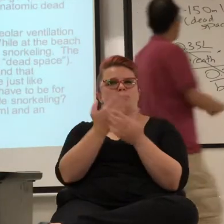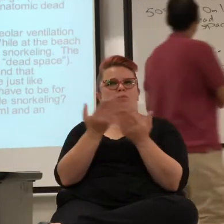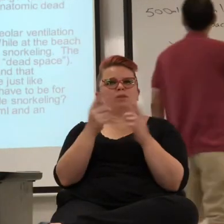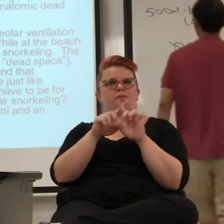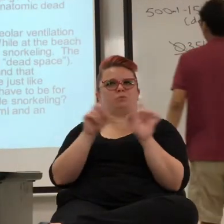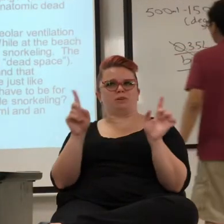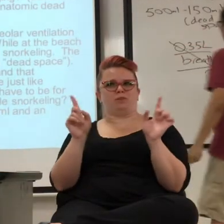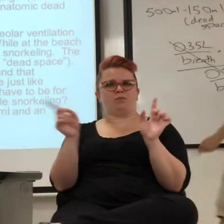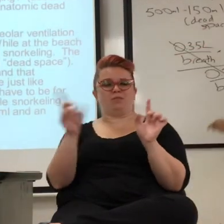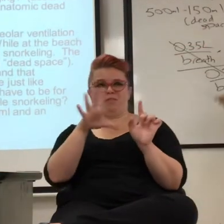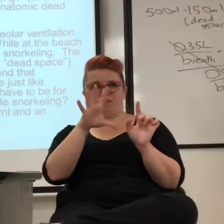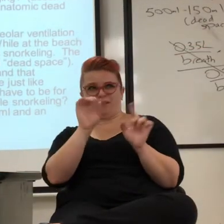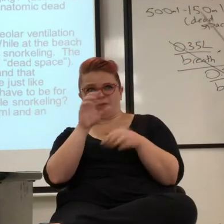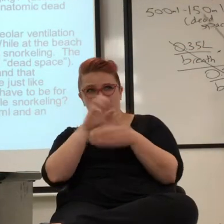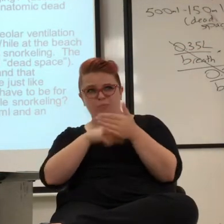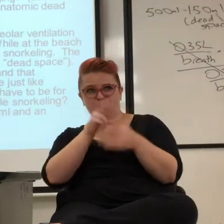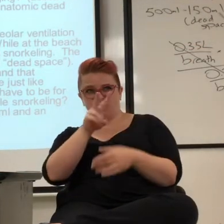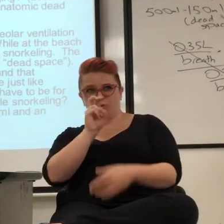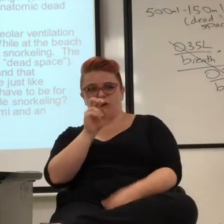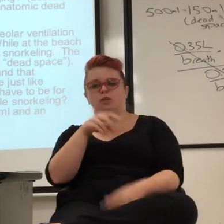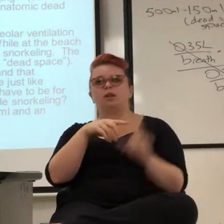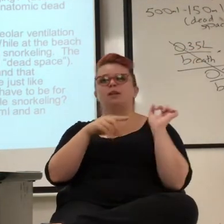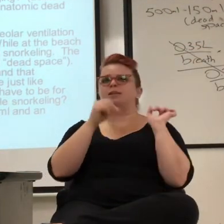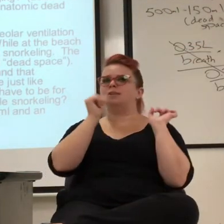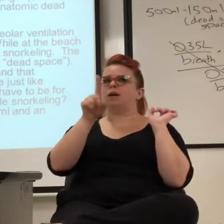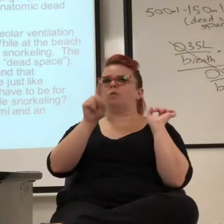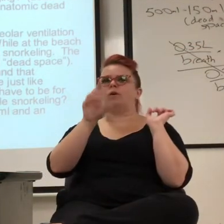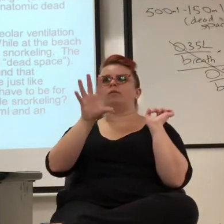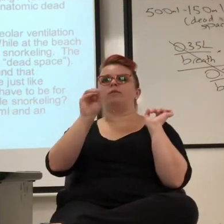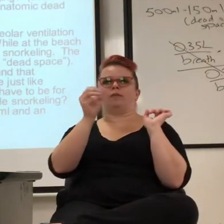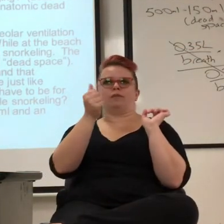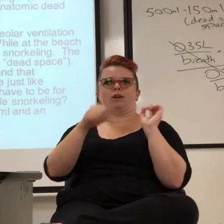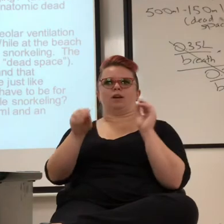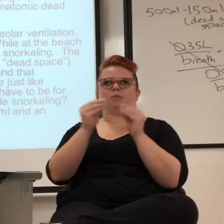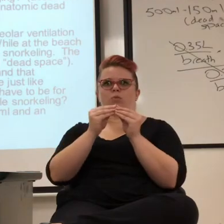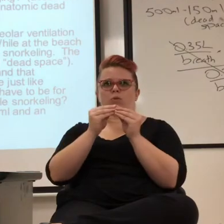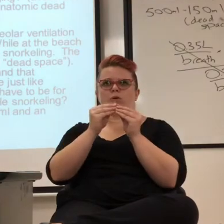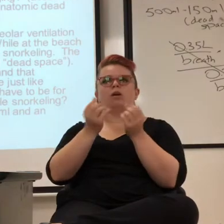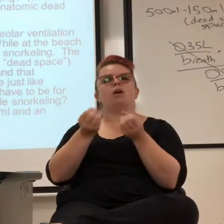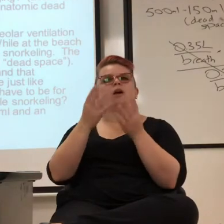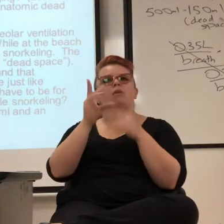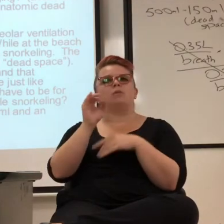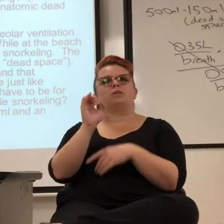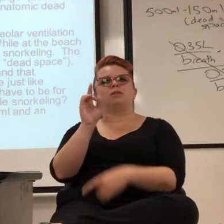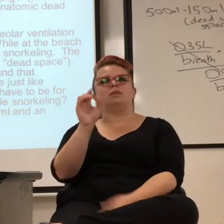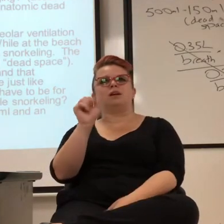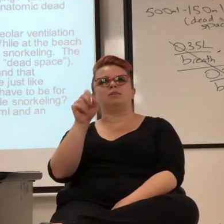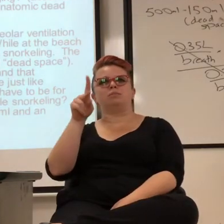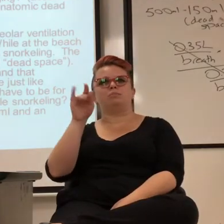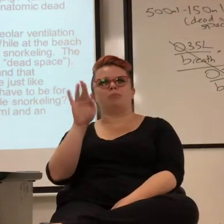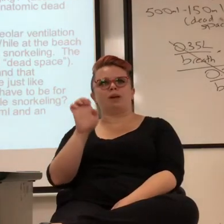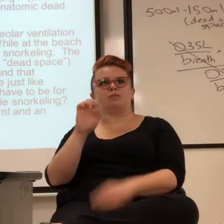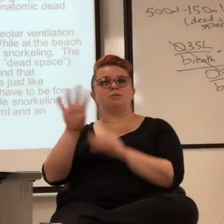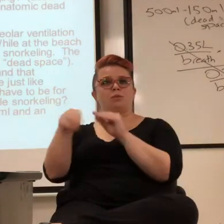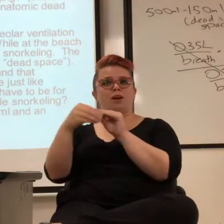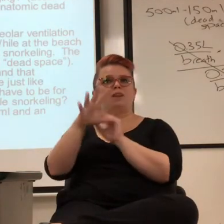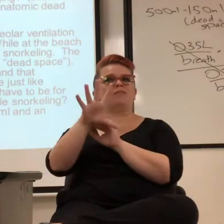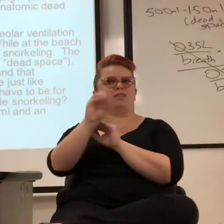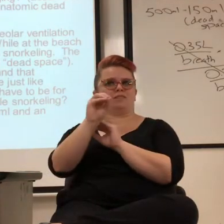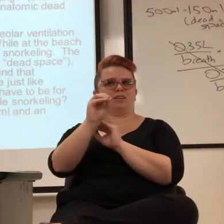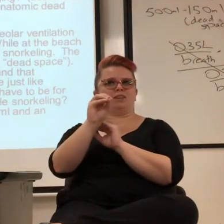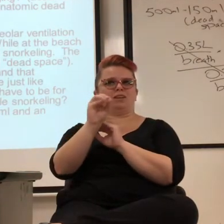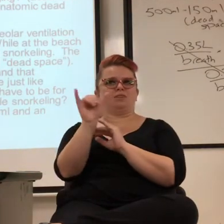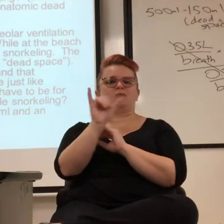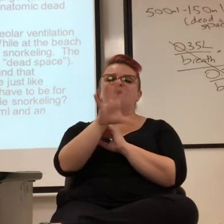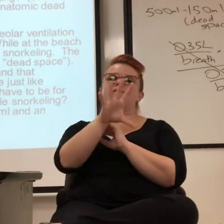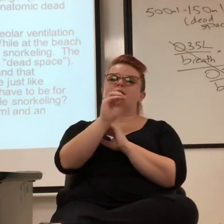500 minus 200? Yeah, second friend here, and this is not 150 anymore. How much dead space are you adding? 50, so it's like